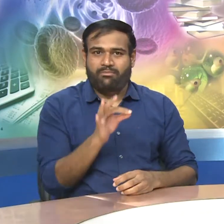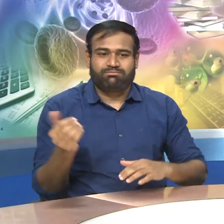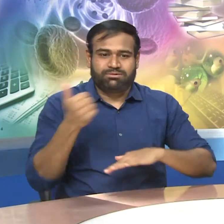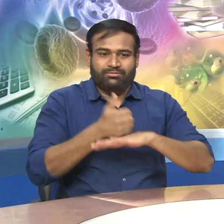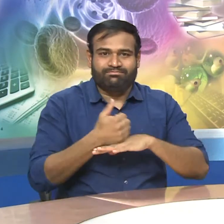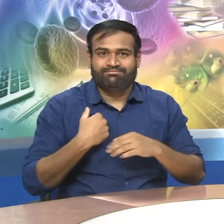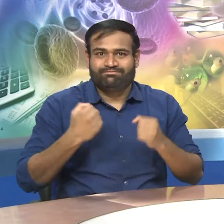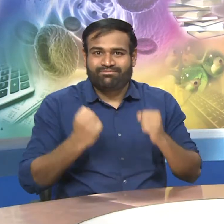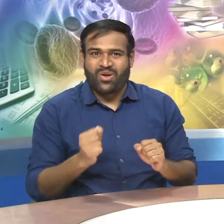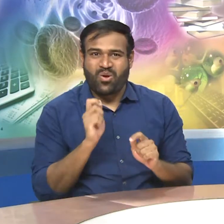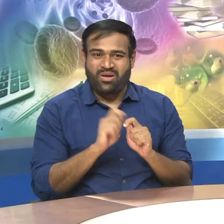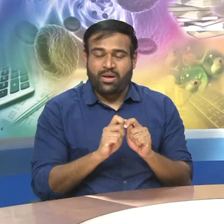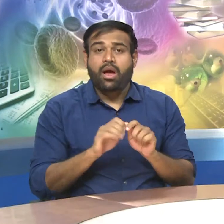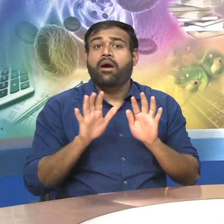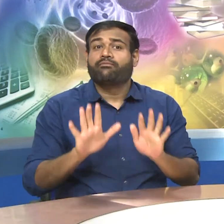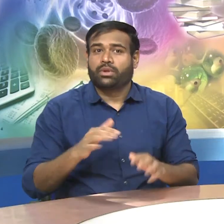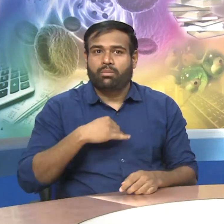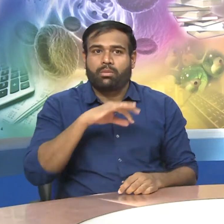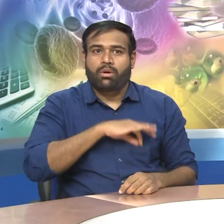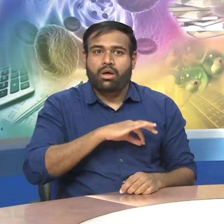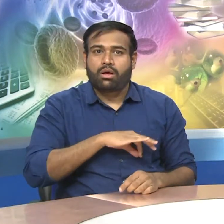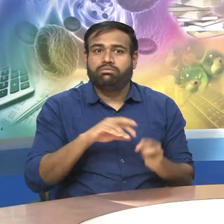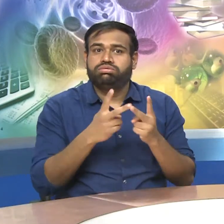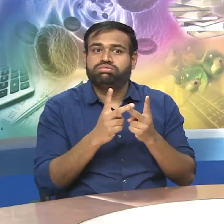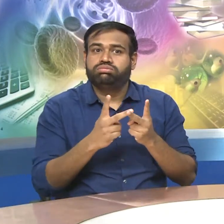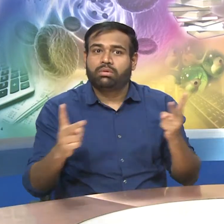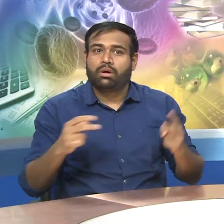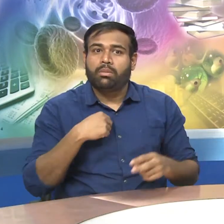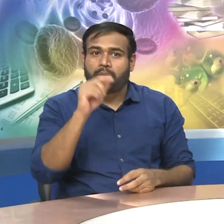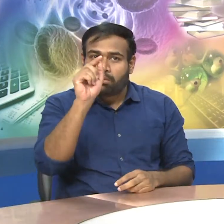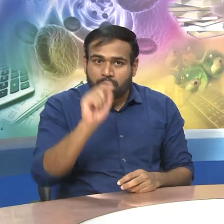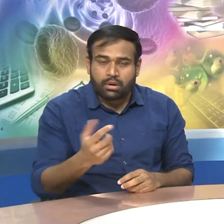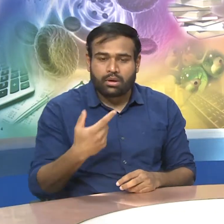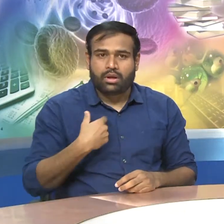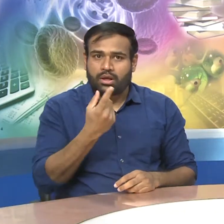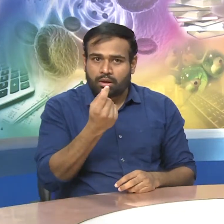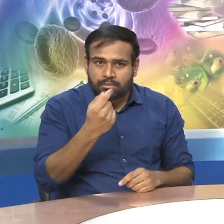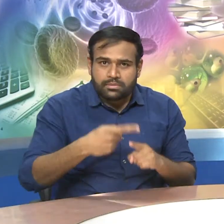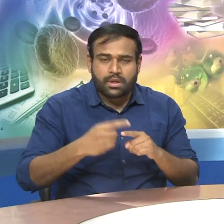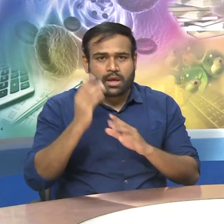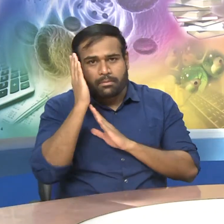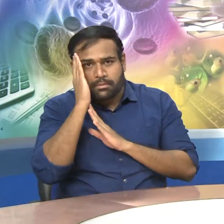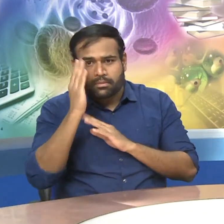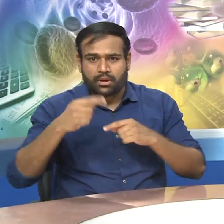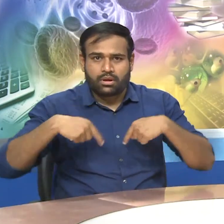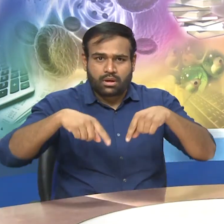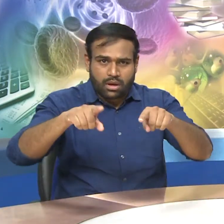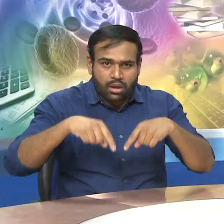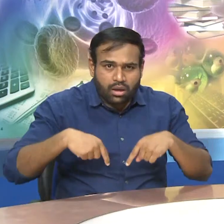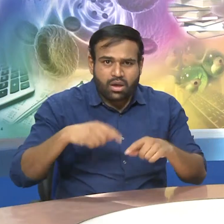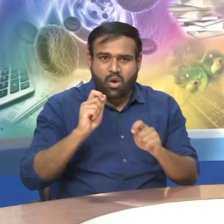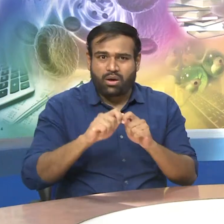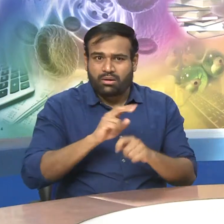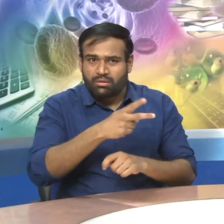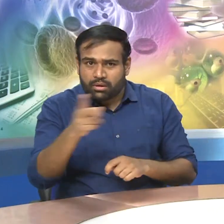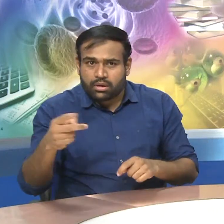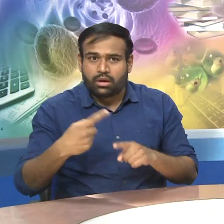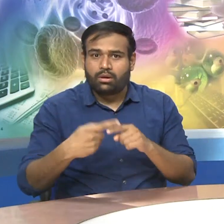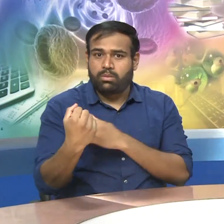Next is office of profit, a position that brings to the person